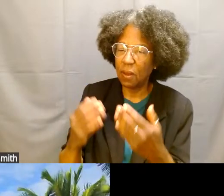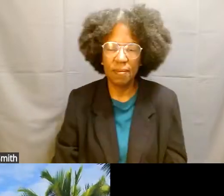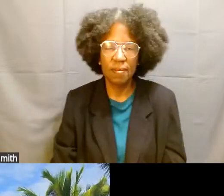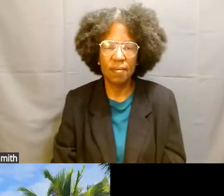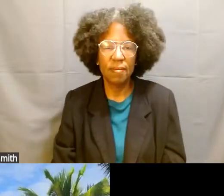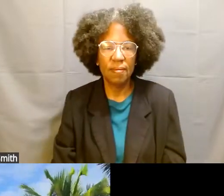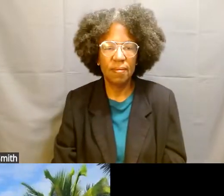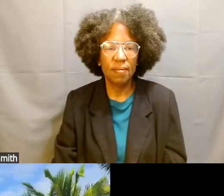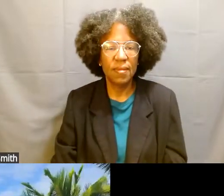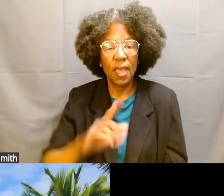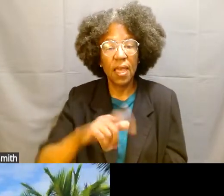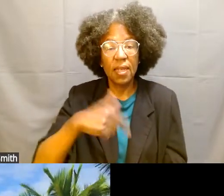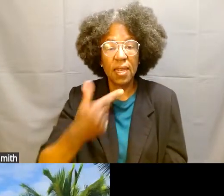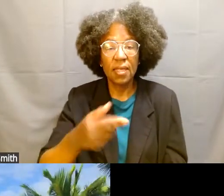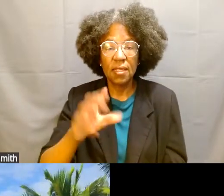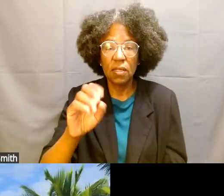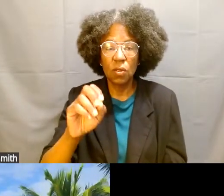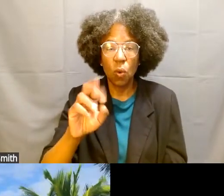Next will be Ornette Rose.